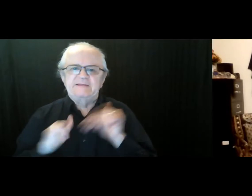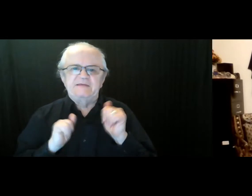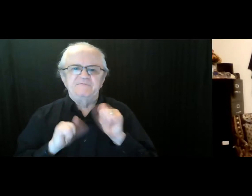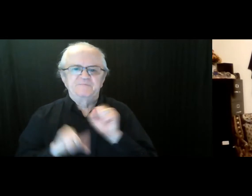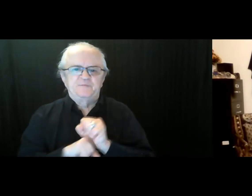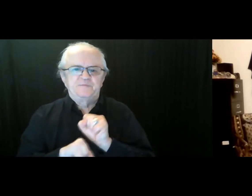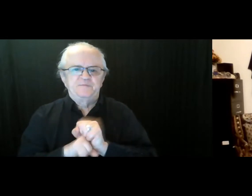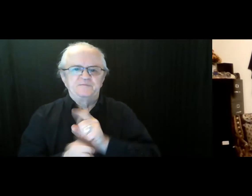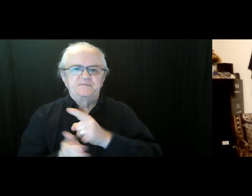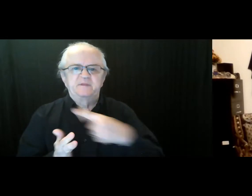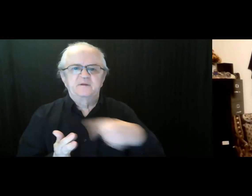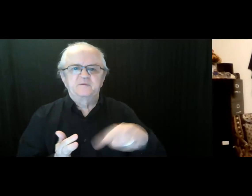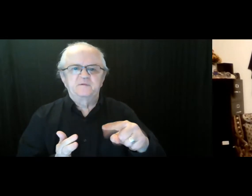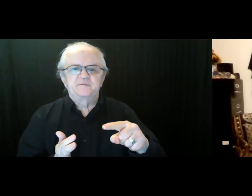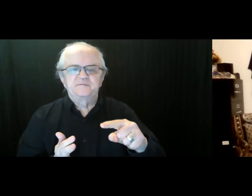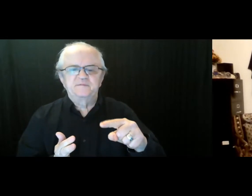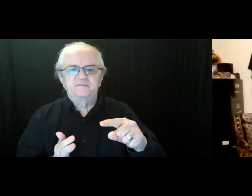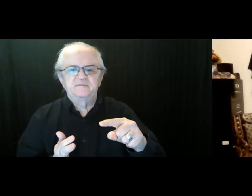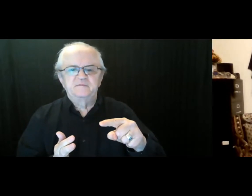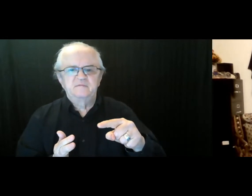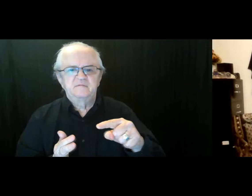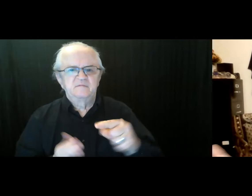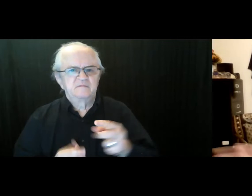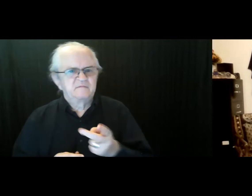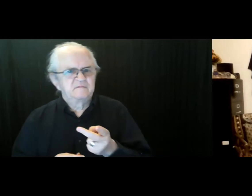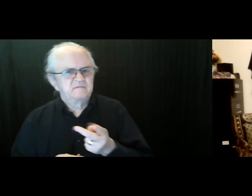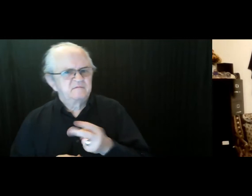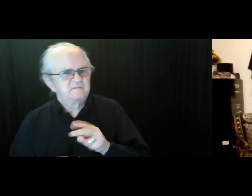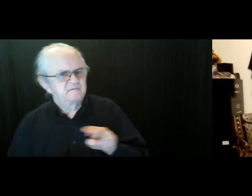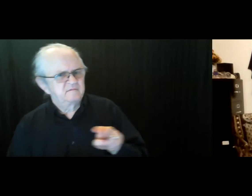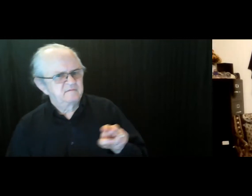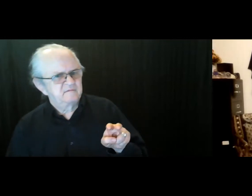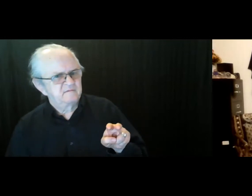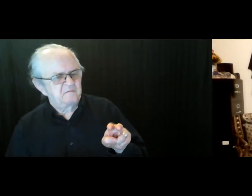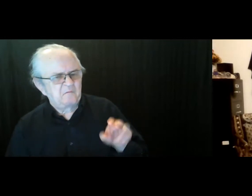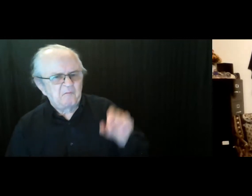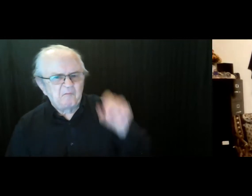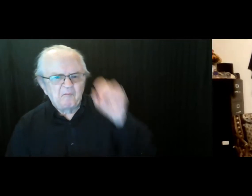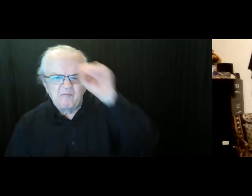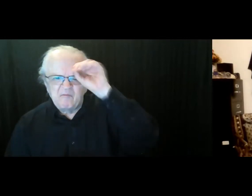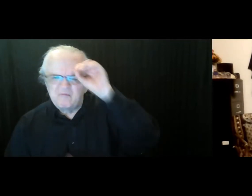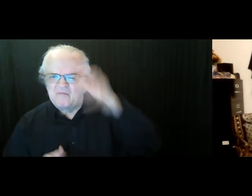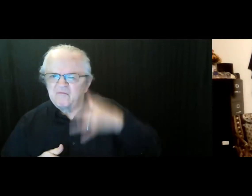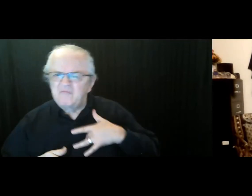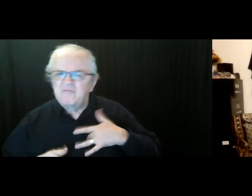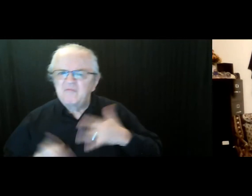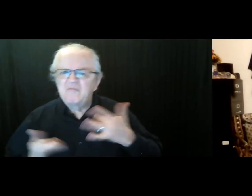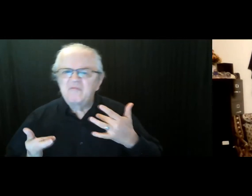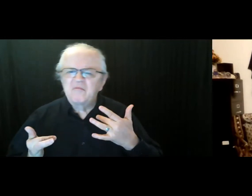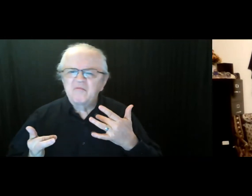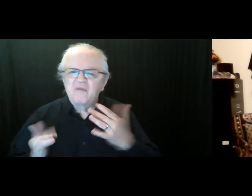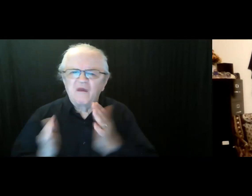week. Well, Laura had no idea what was going on. She said to